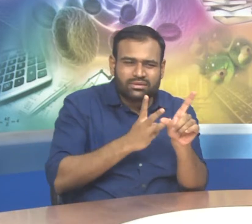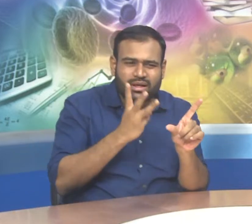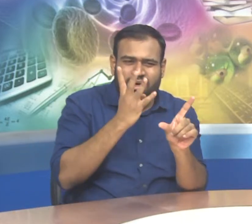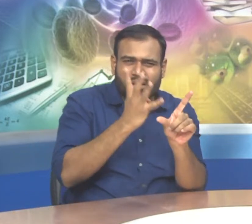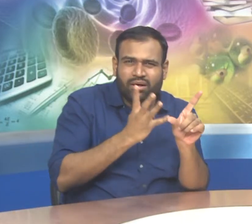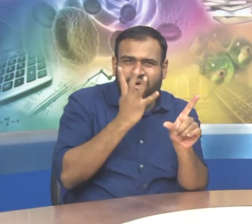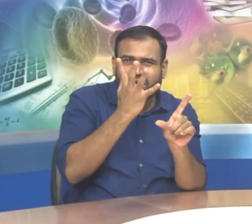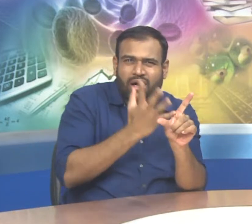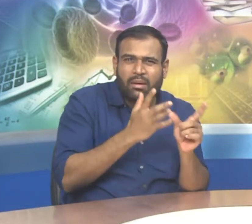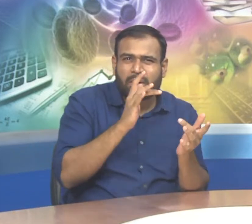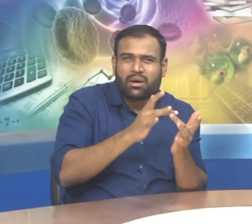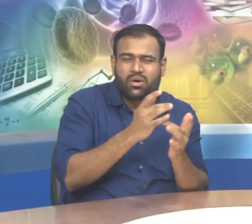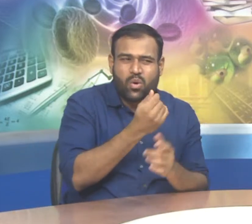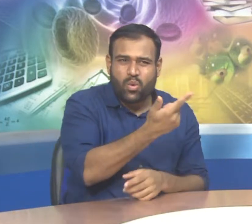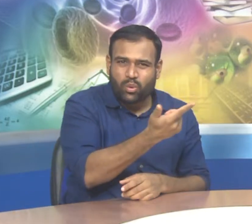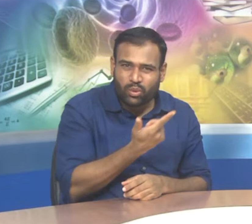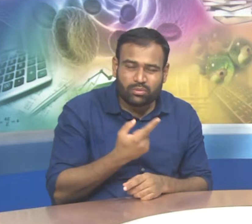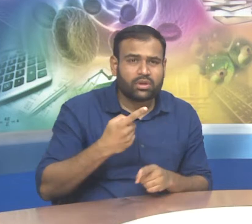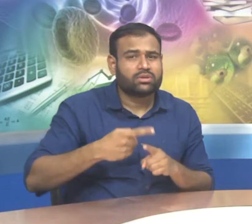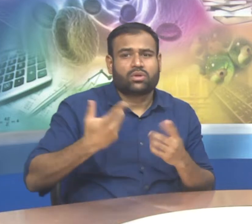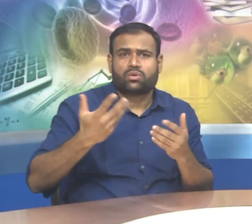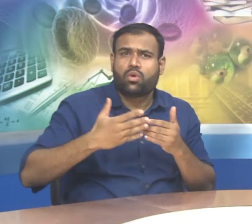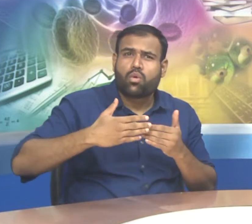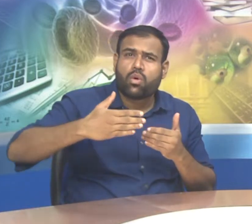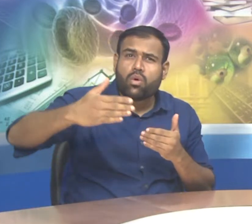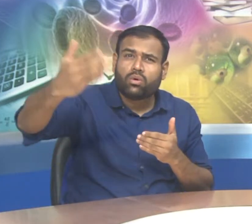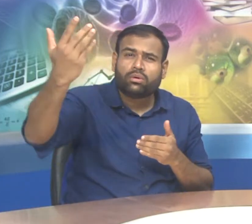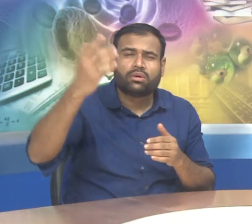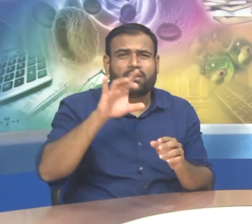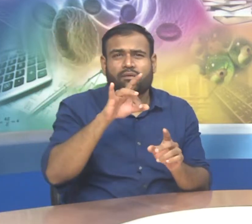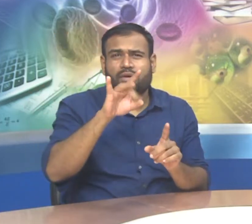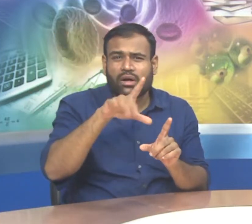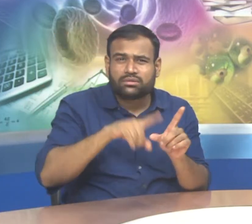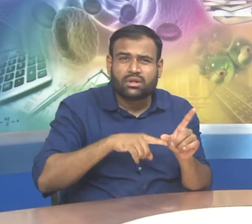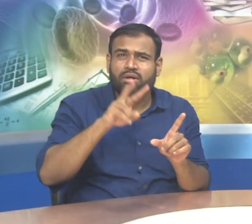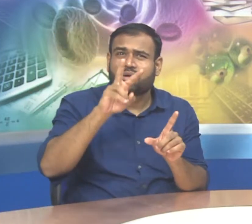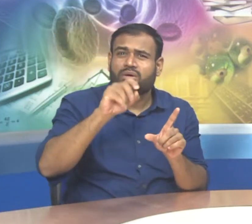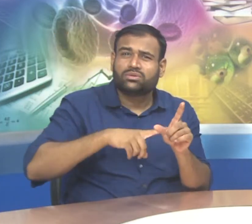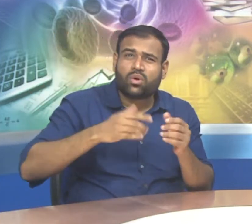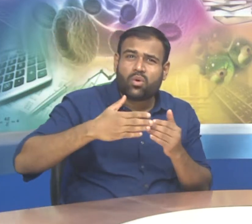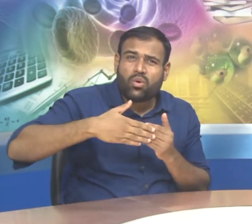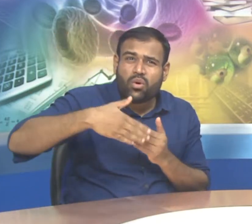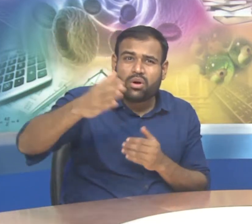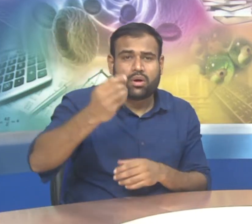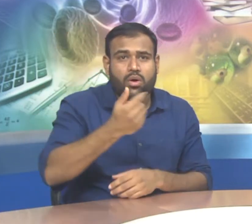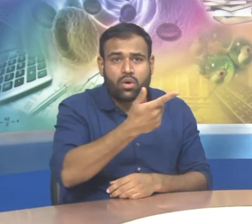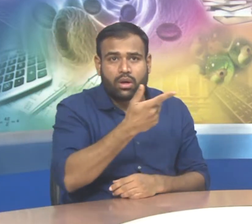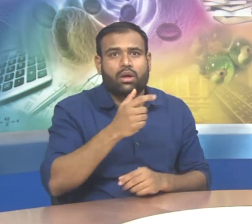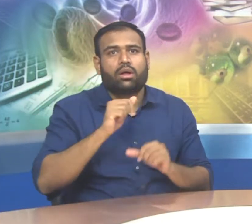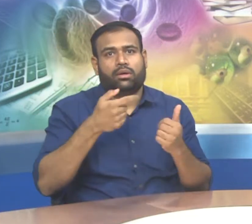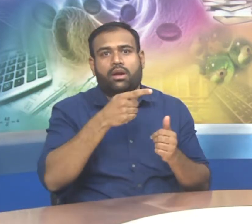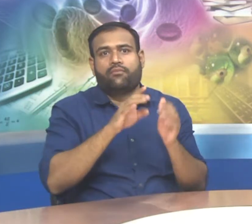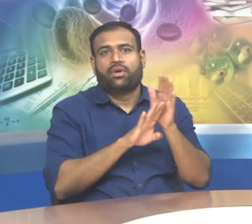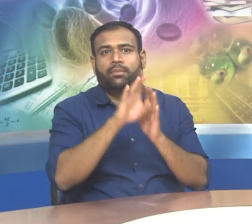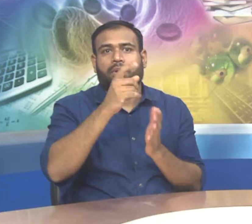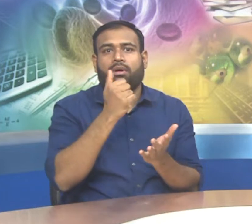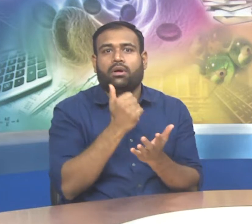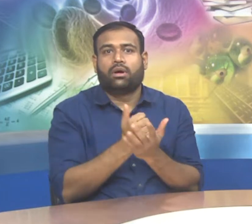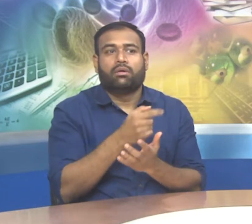of different items used in our factories like machinery and equipments, for using